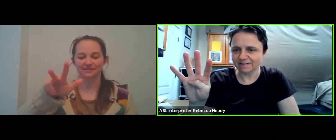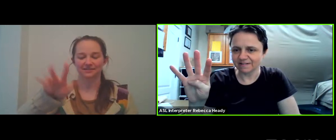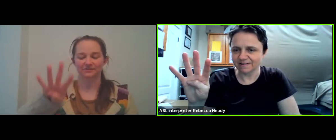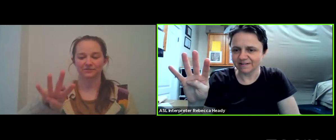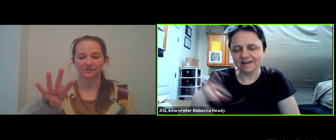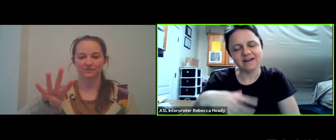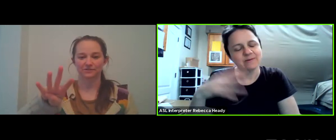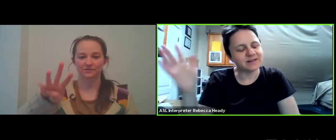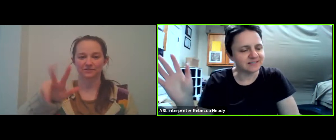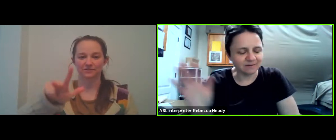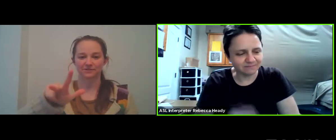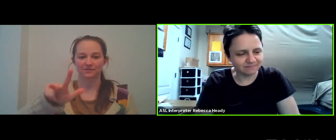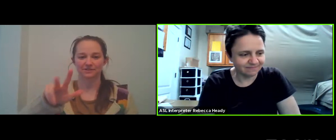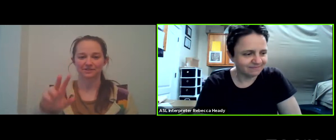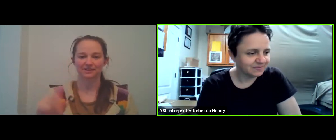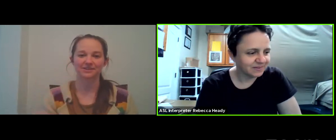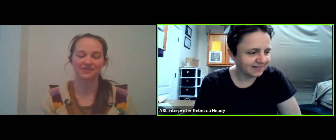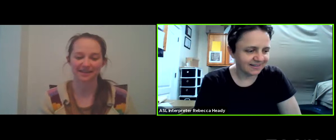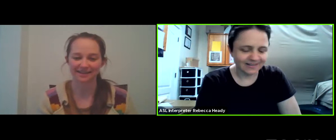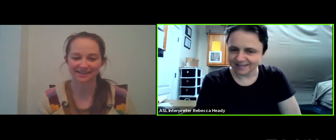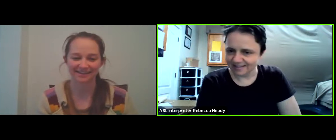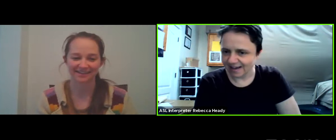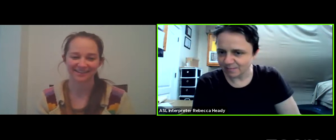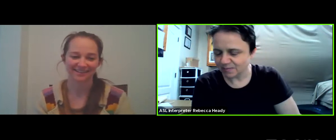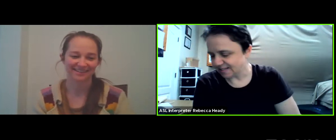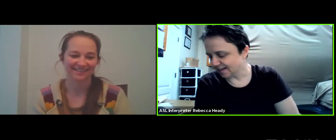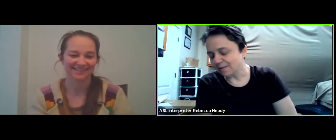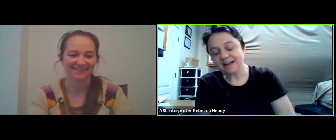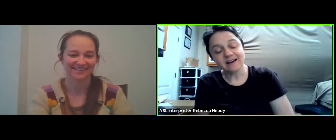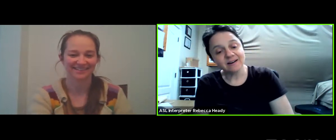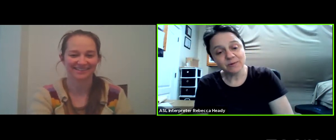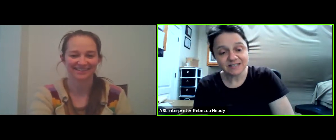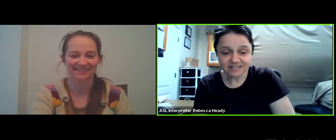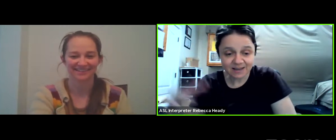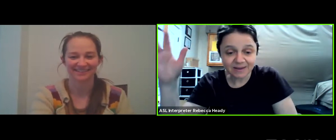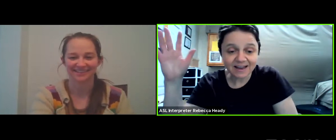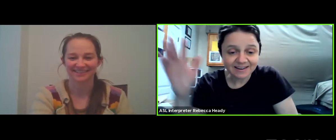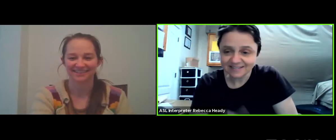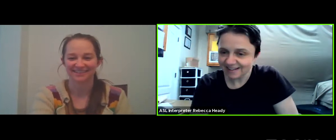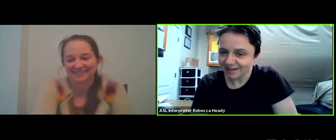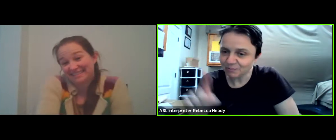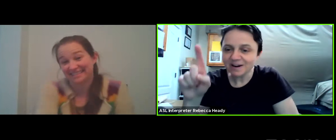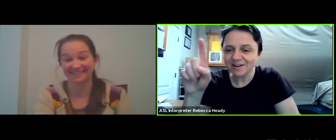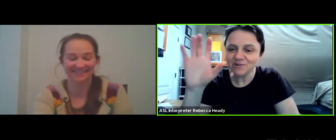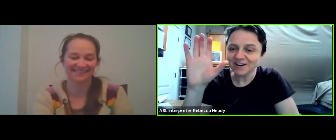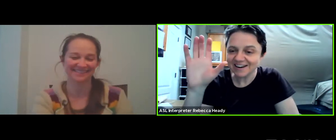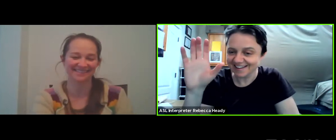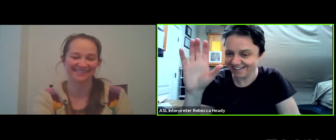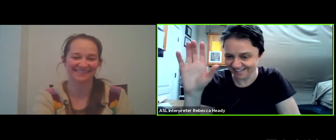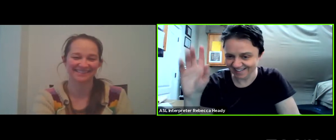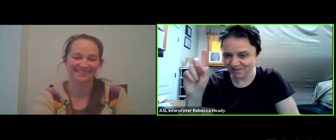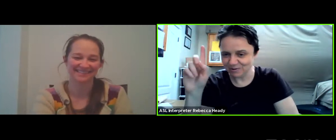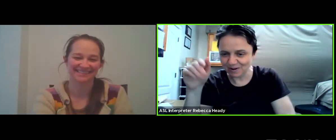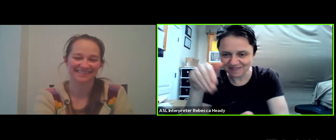34. Yeah, we can stop. Okay. I'm spacing. I'm like, we could just keep counting. And